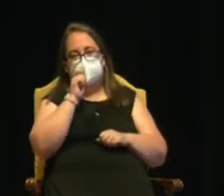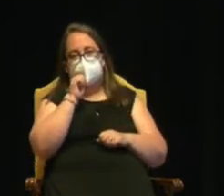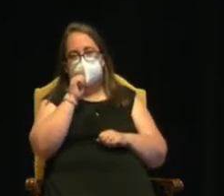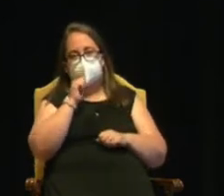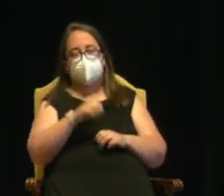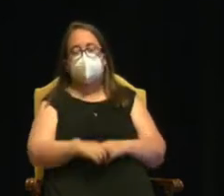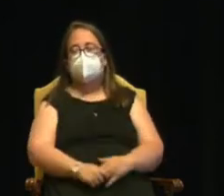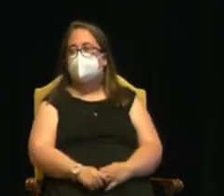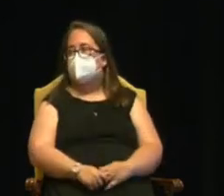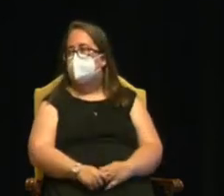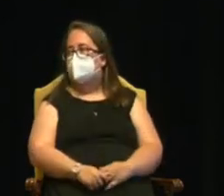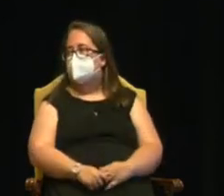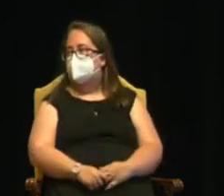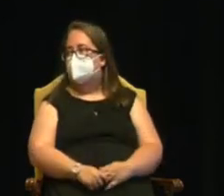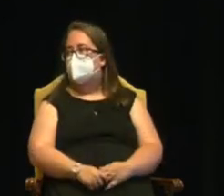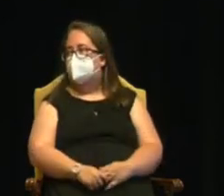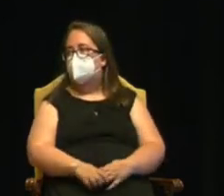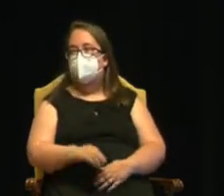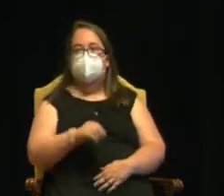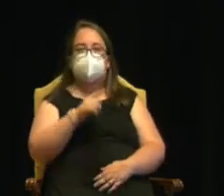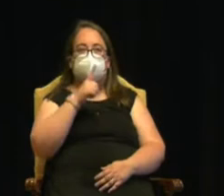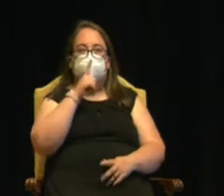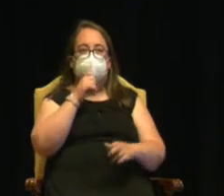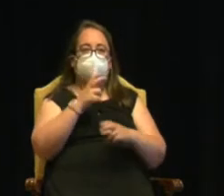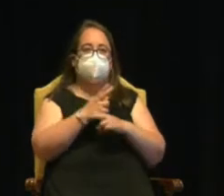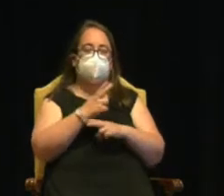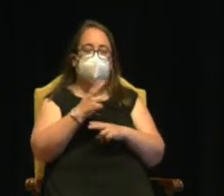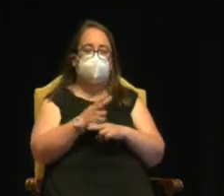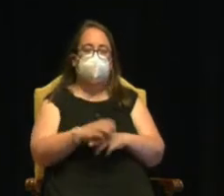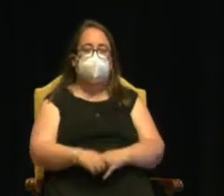and who's fair game to be used. I mean,